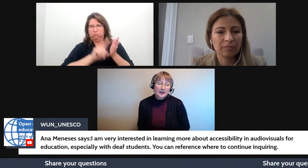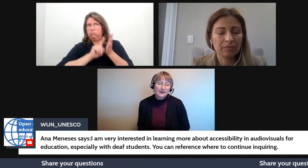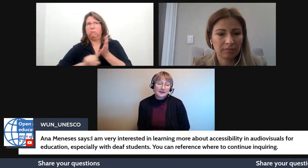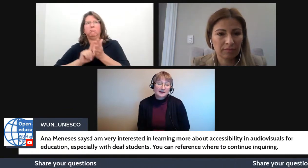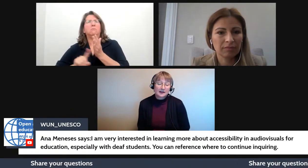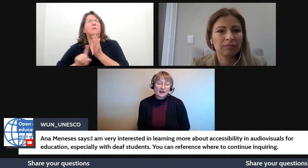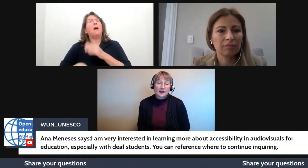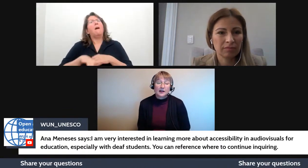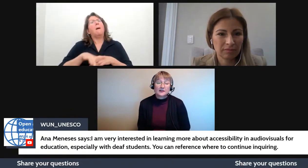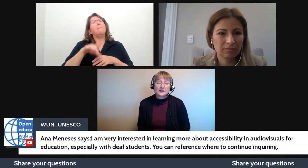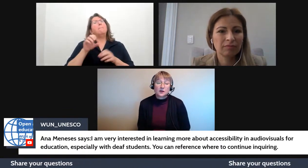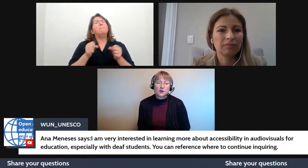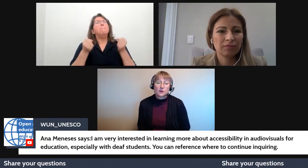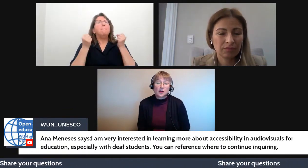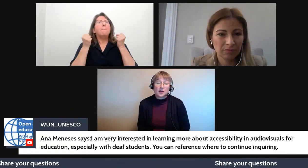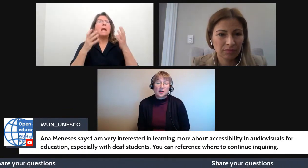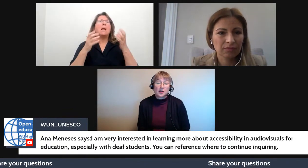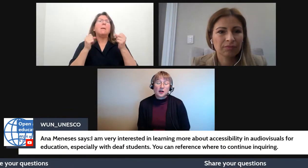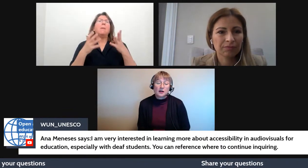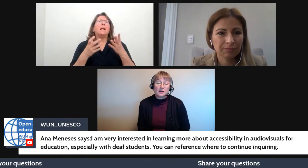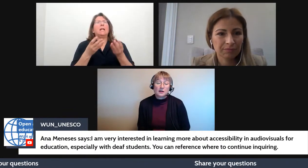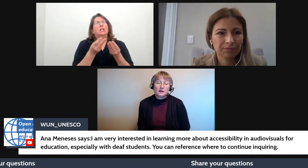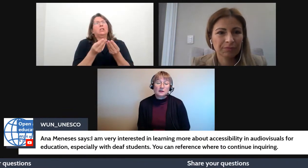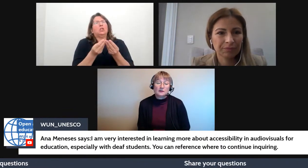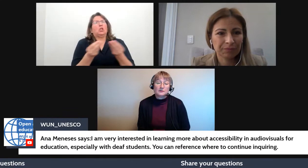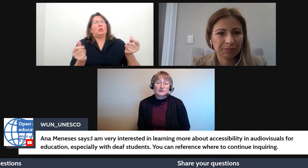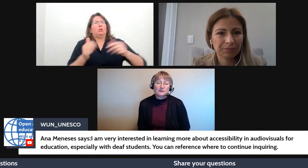technology dependent. So